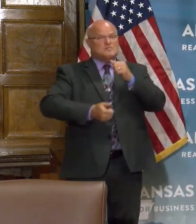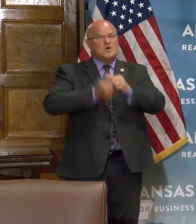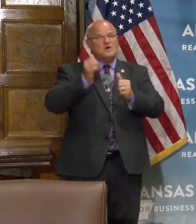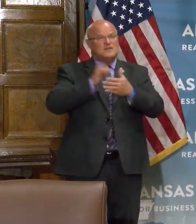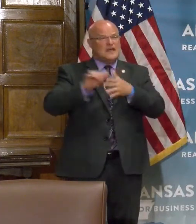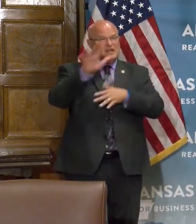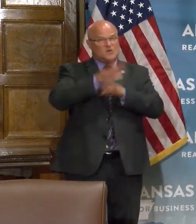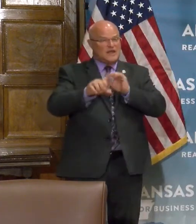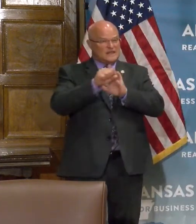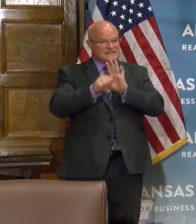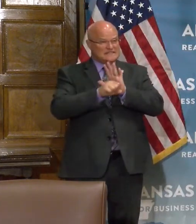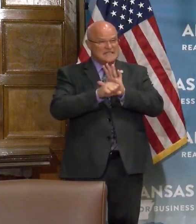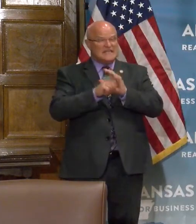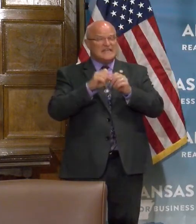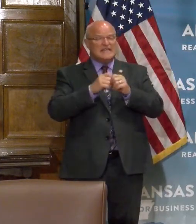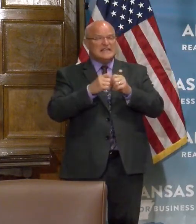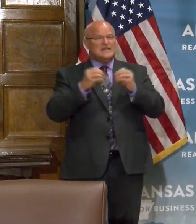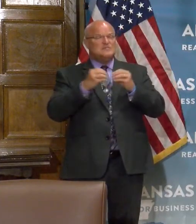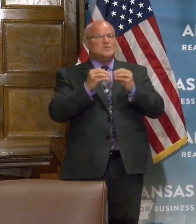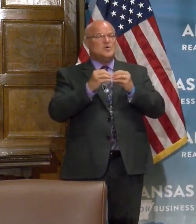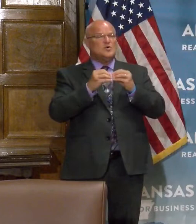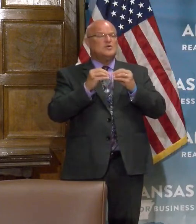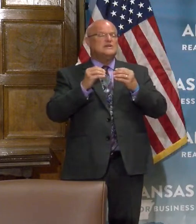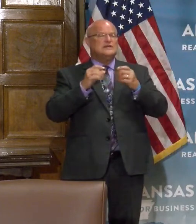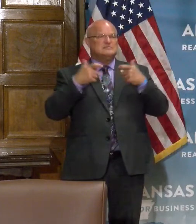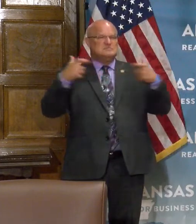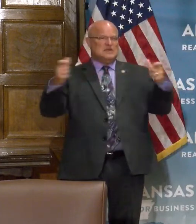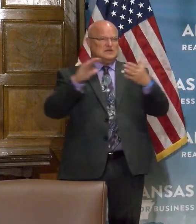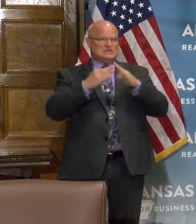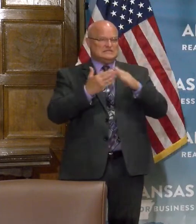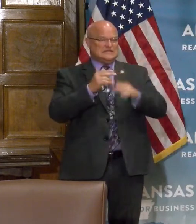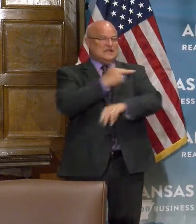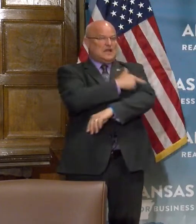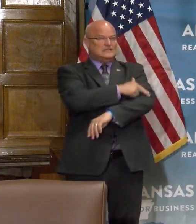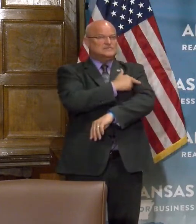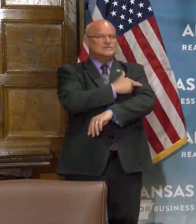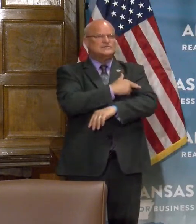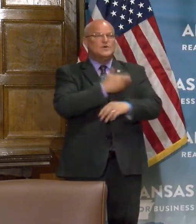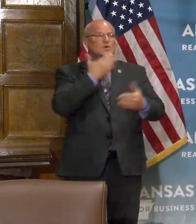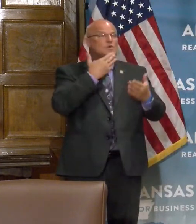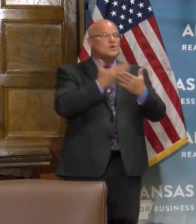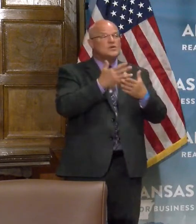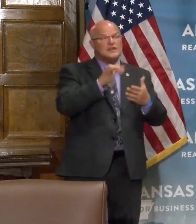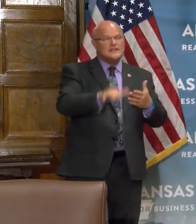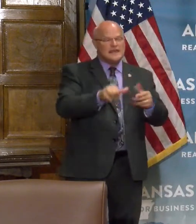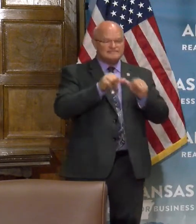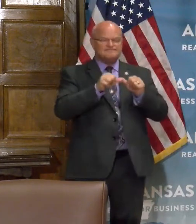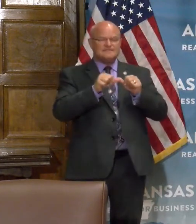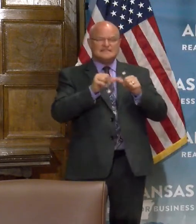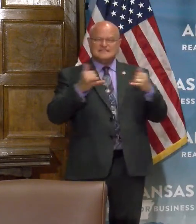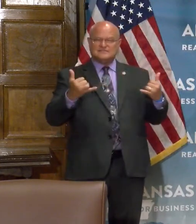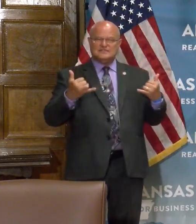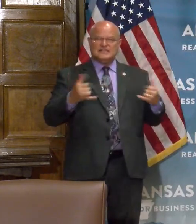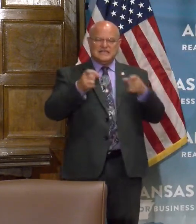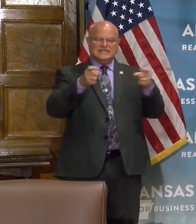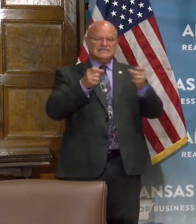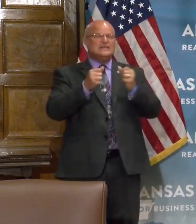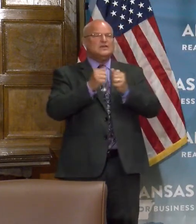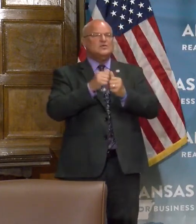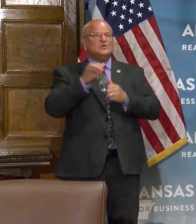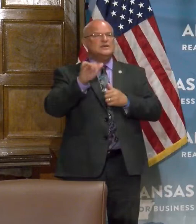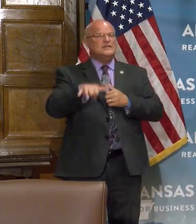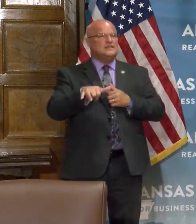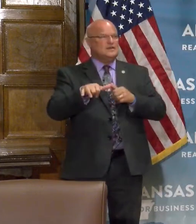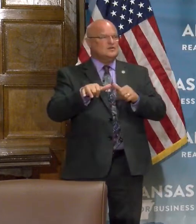that around the state, is in our metropolitan hospitals. So we're very adept at doing that. We're good at that, and we continue to do that today to deal with those